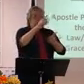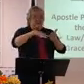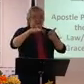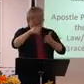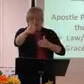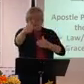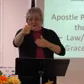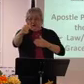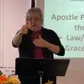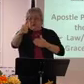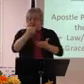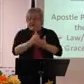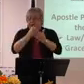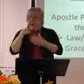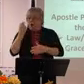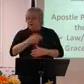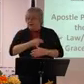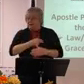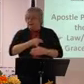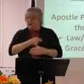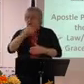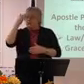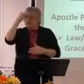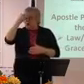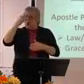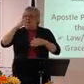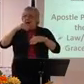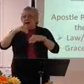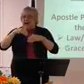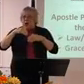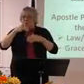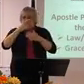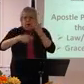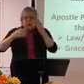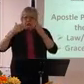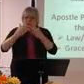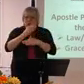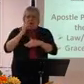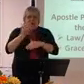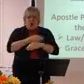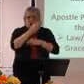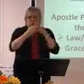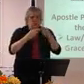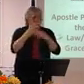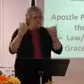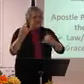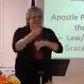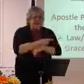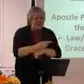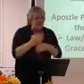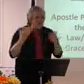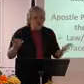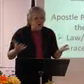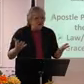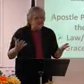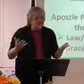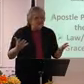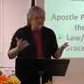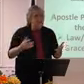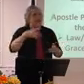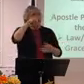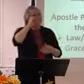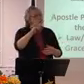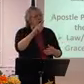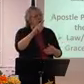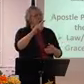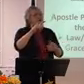study. It'll help us deal with what's going on in our culture. Now, with that, the Apostle